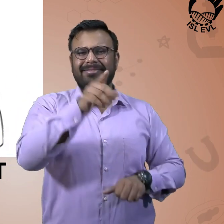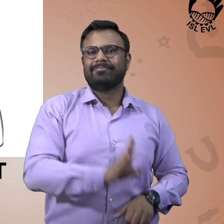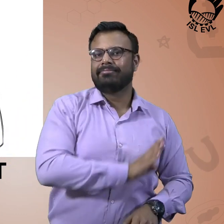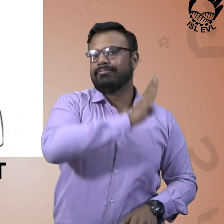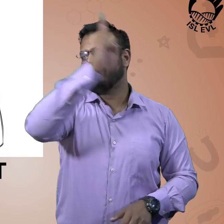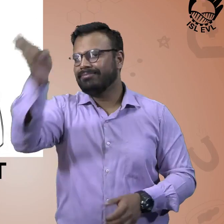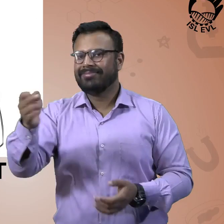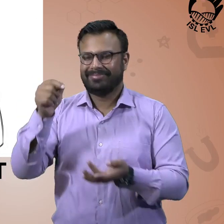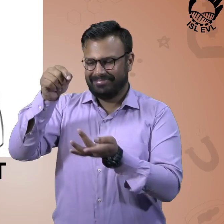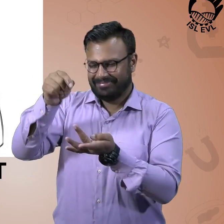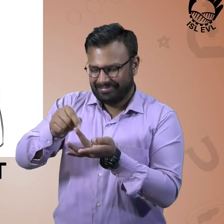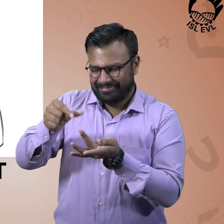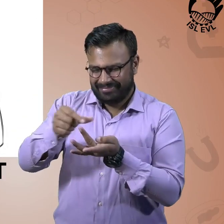clinical laboratory.